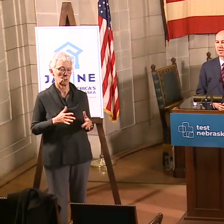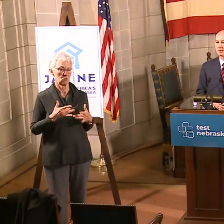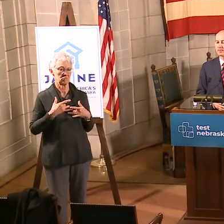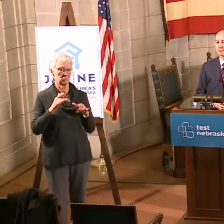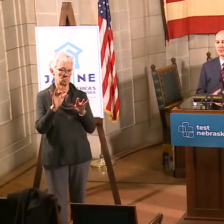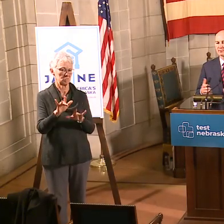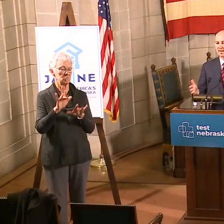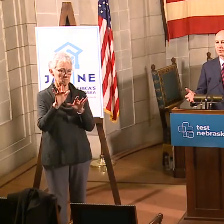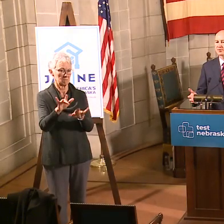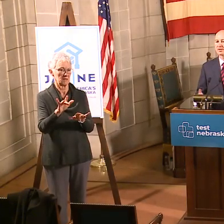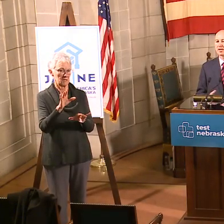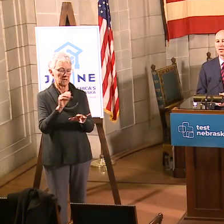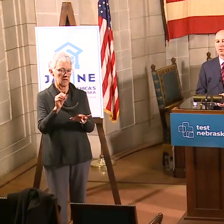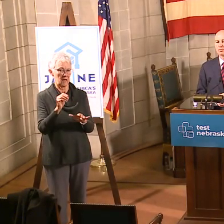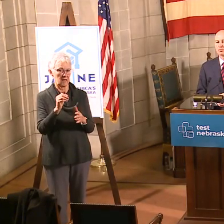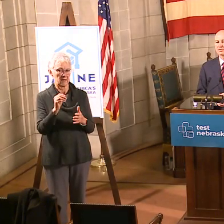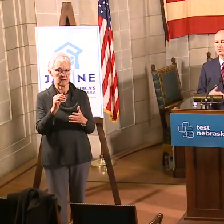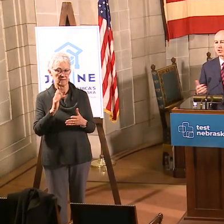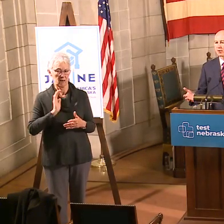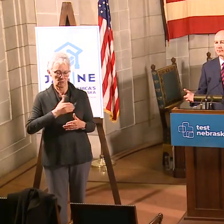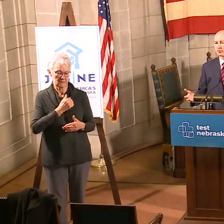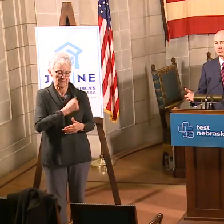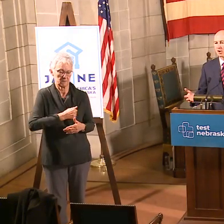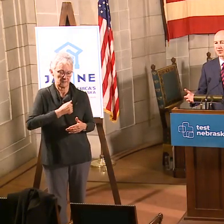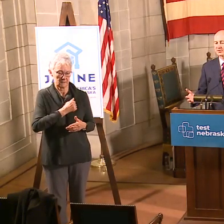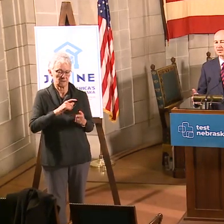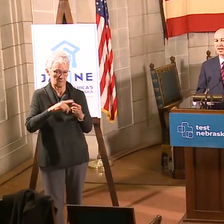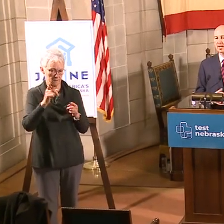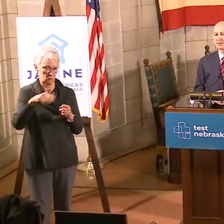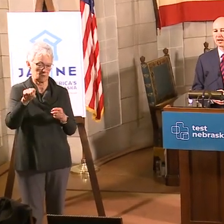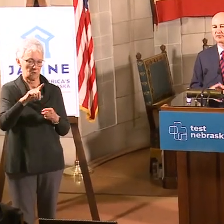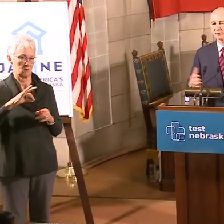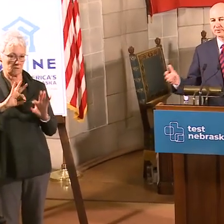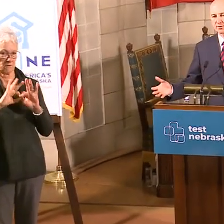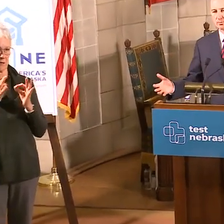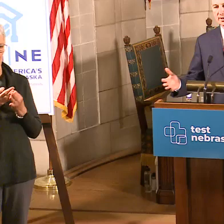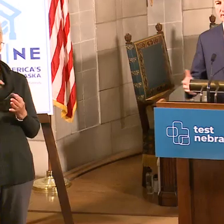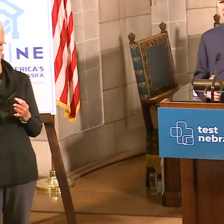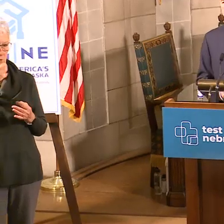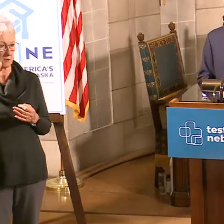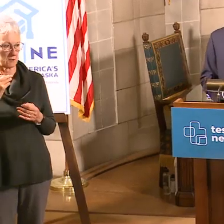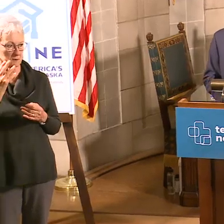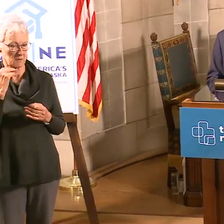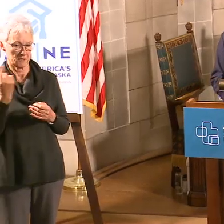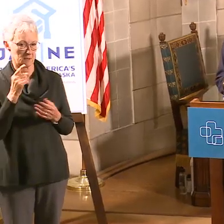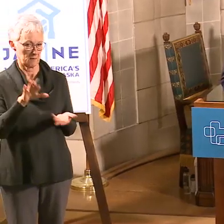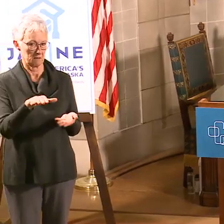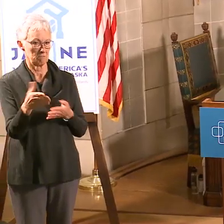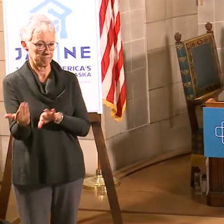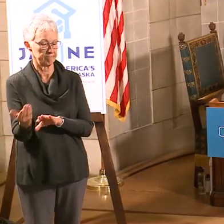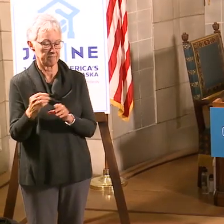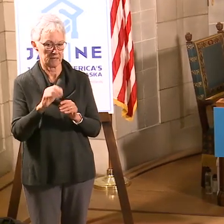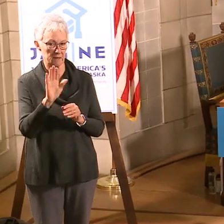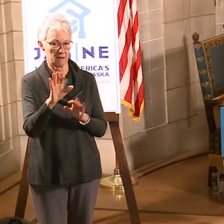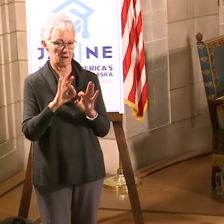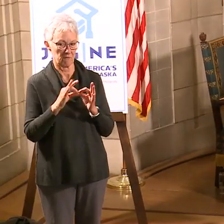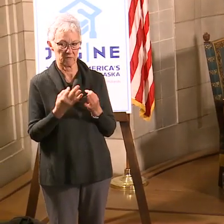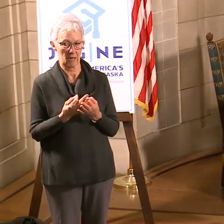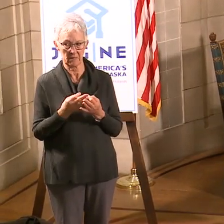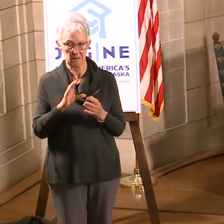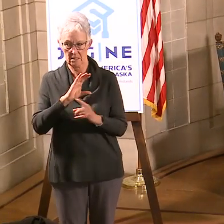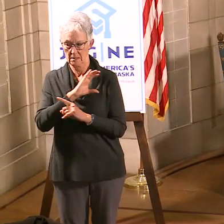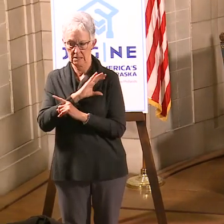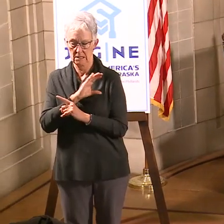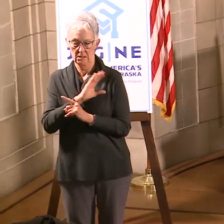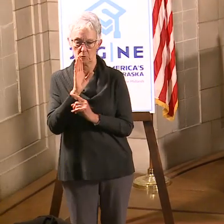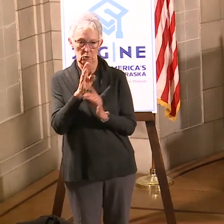victims and their families. We're so sorry for your loss, and obviously this will be something that is investigated and